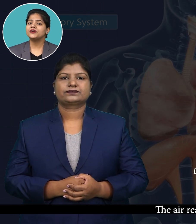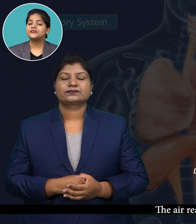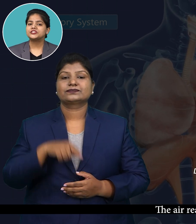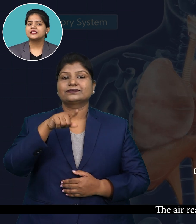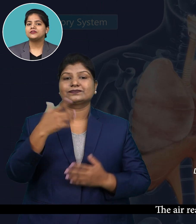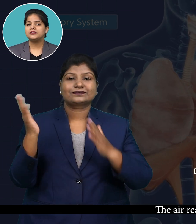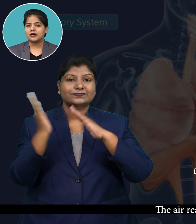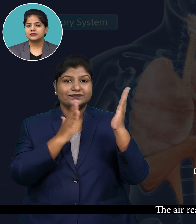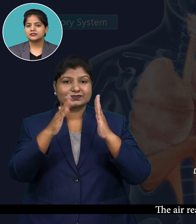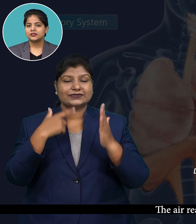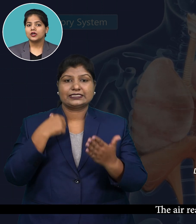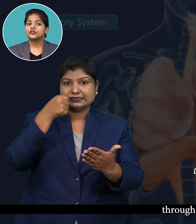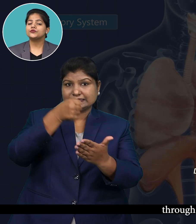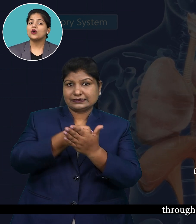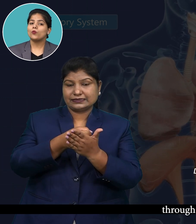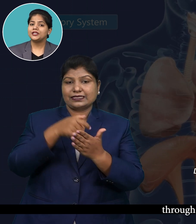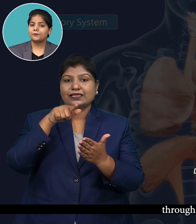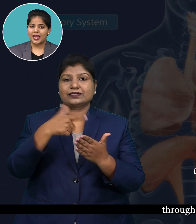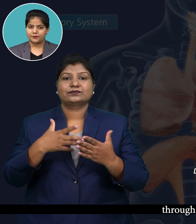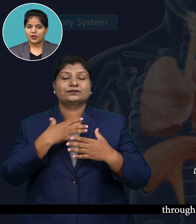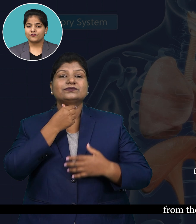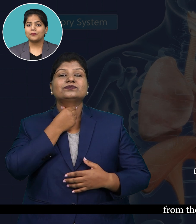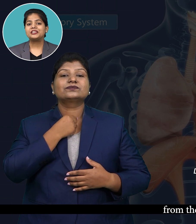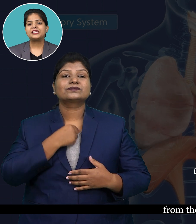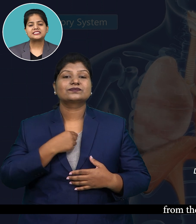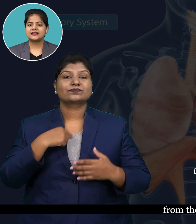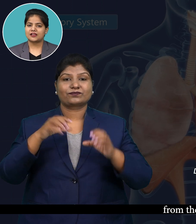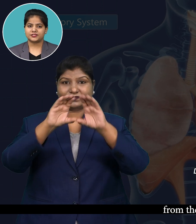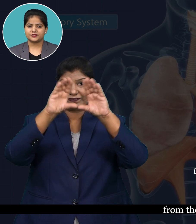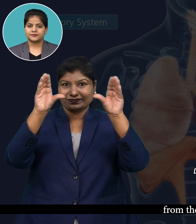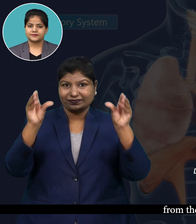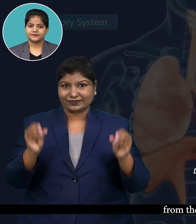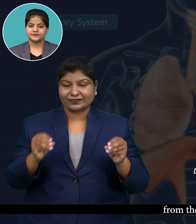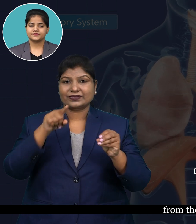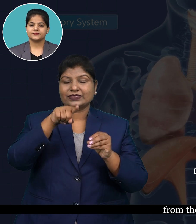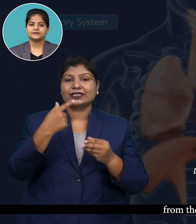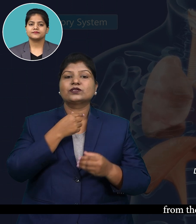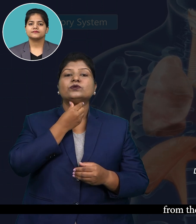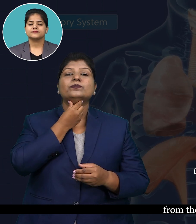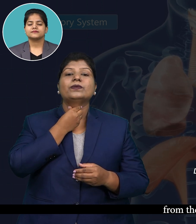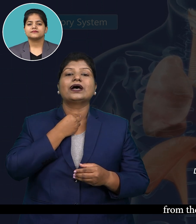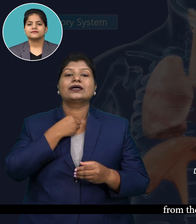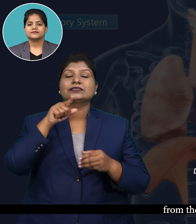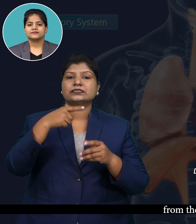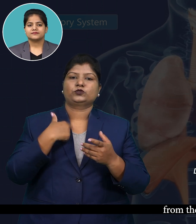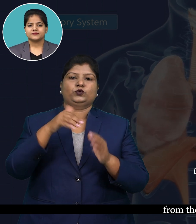The air reaches our lungs through the windpipe from the nasal cavity.